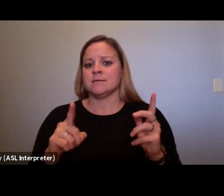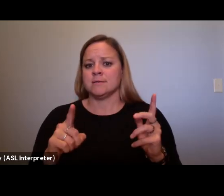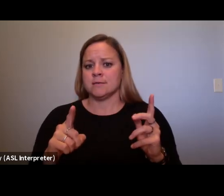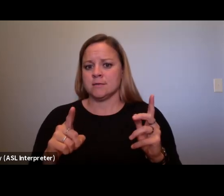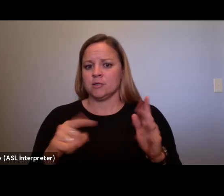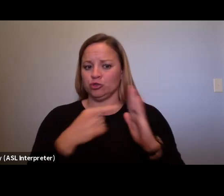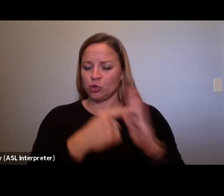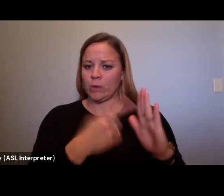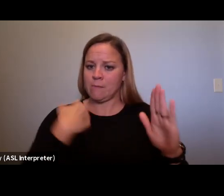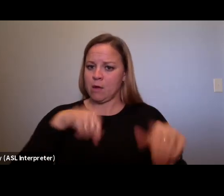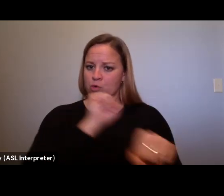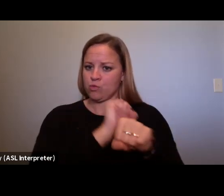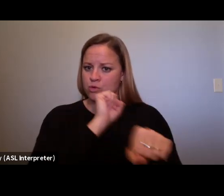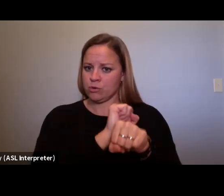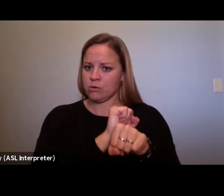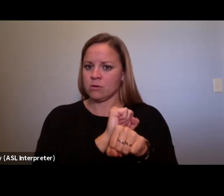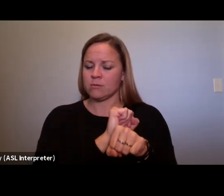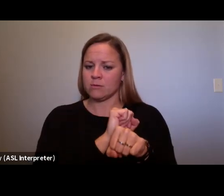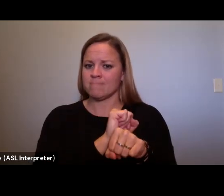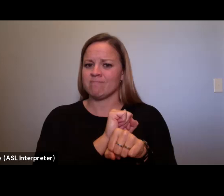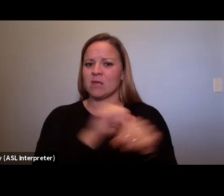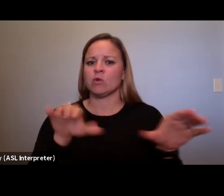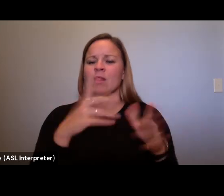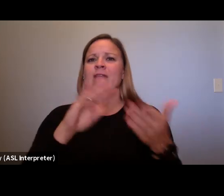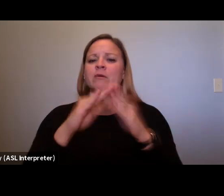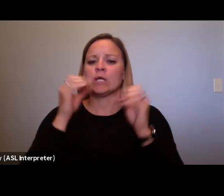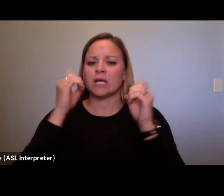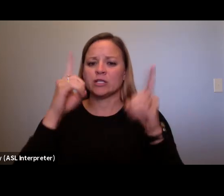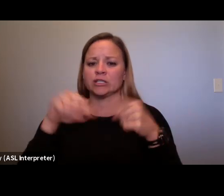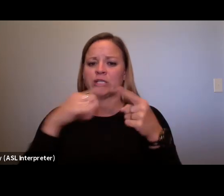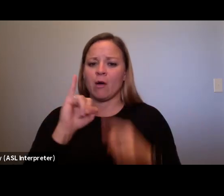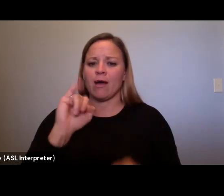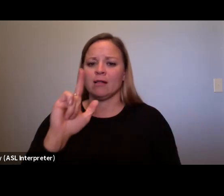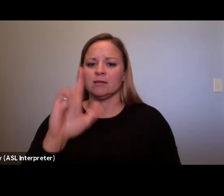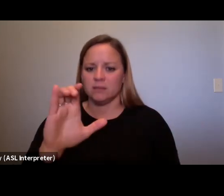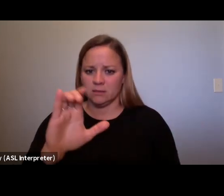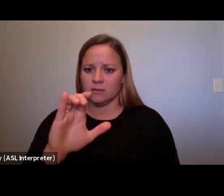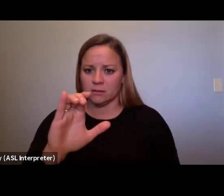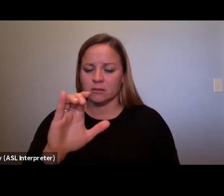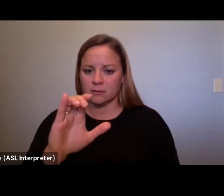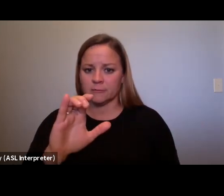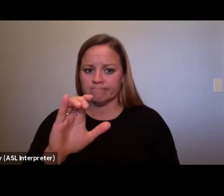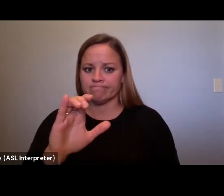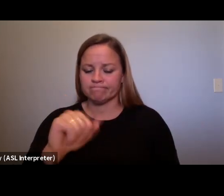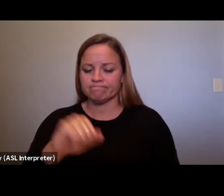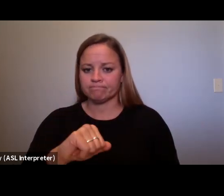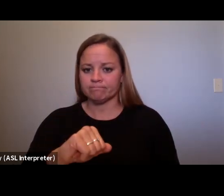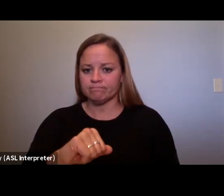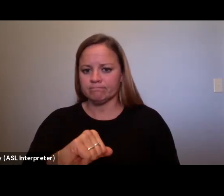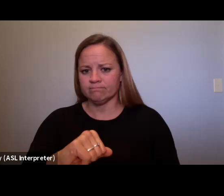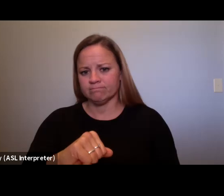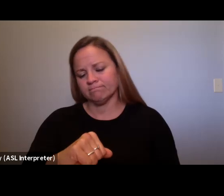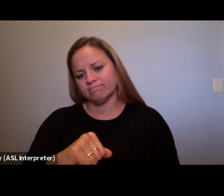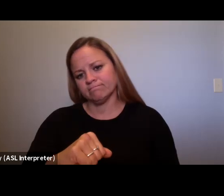were doing a lot of community education about the ILC. That's what really it is about. Doing a lot